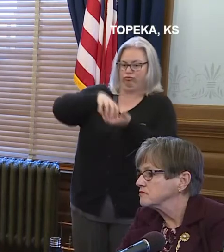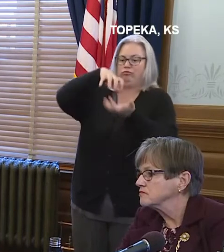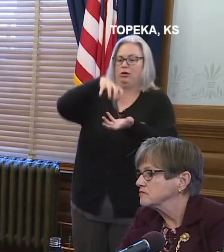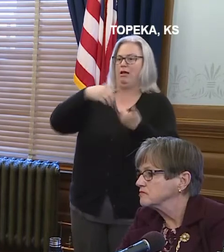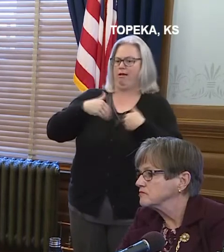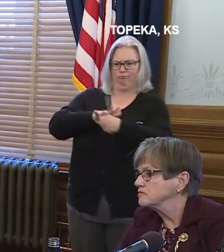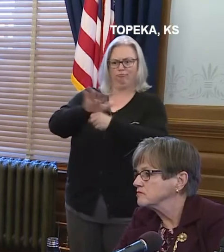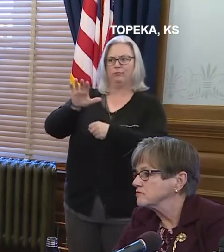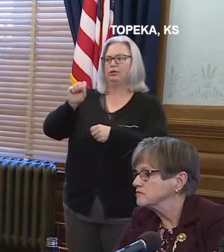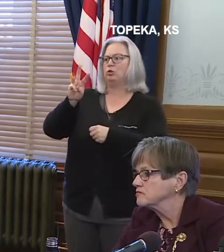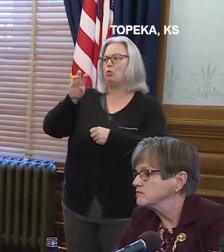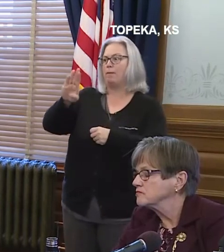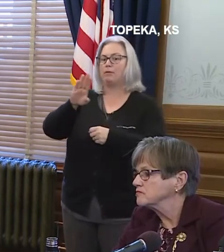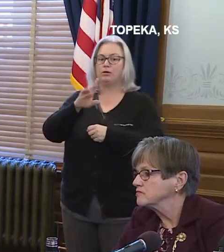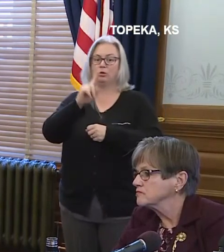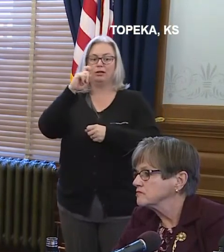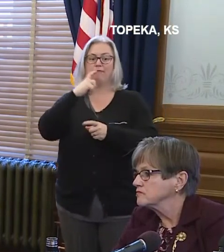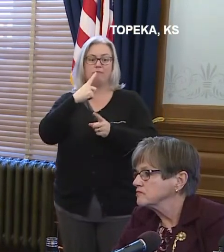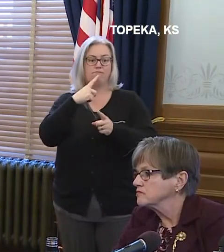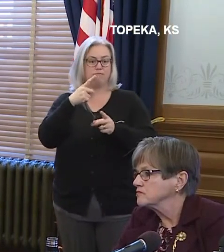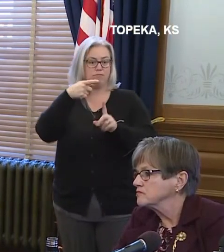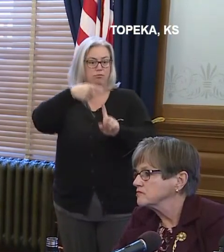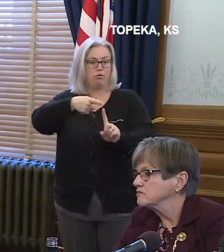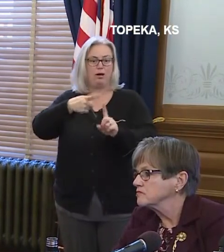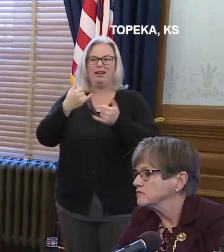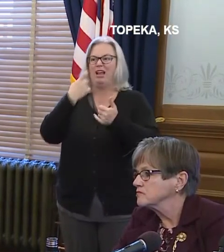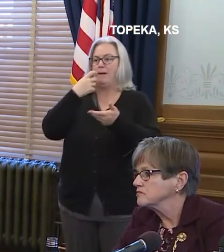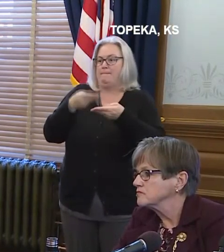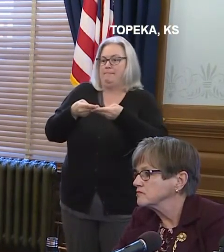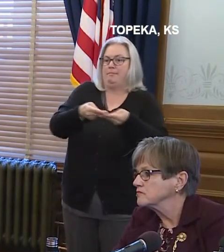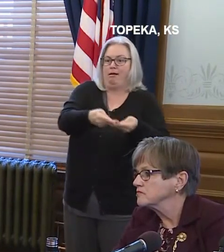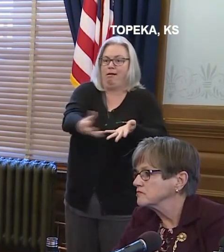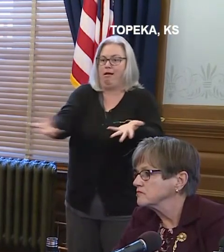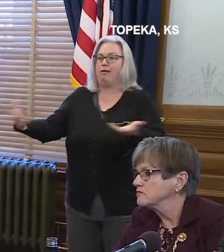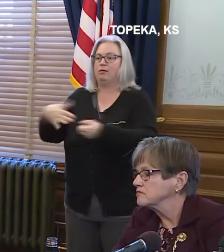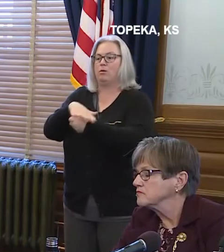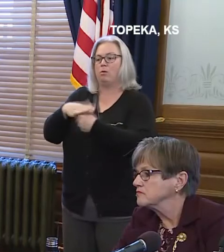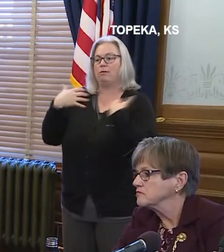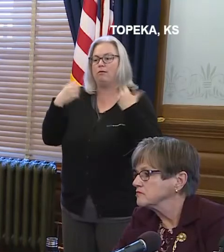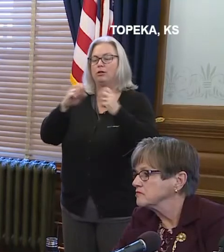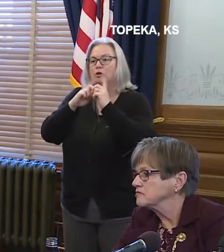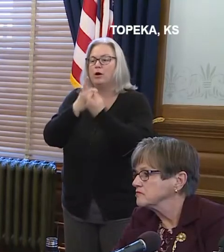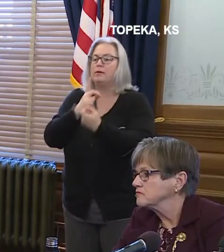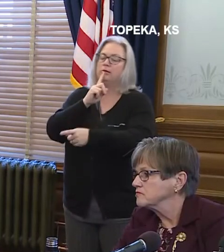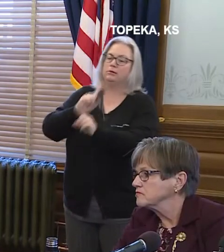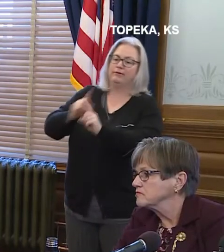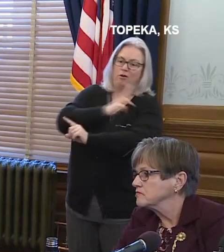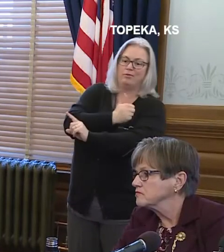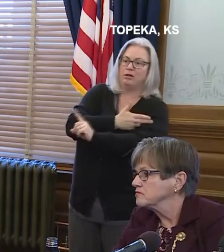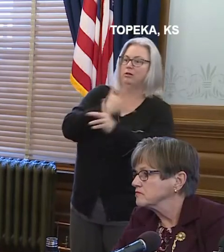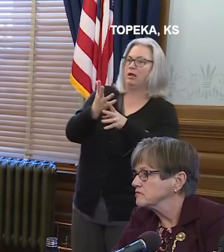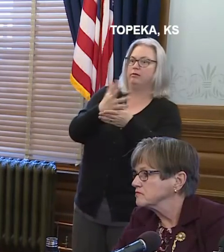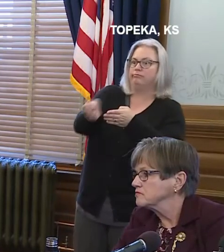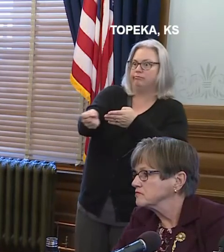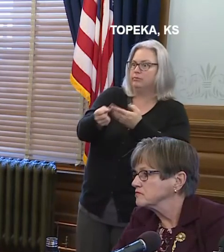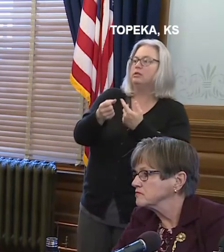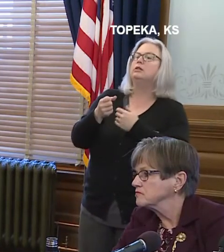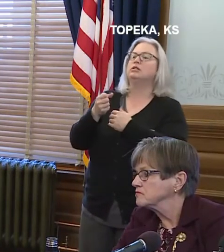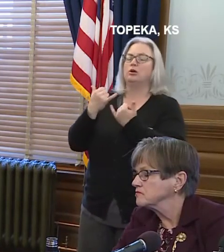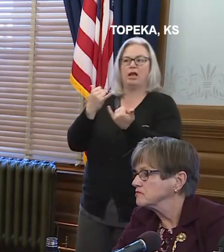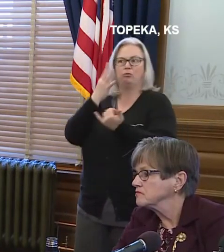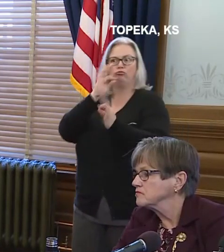and we're, to the governor's point, we're passing them out to local health departments, hospitals that have run short, so we're in